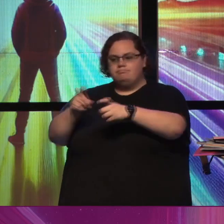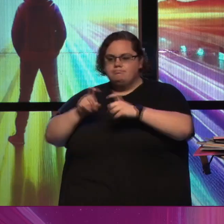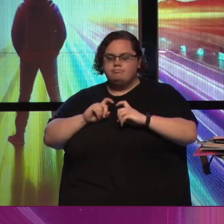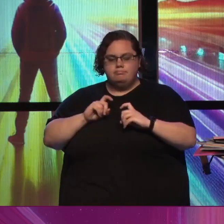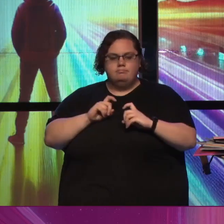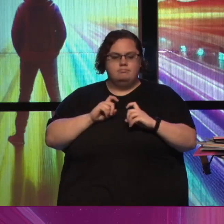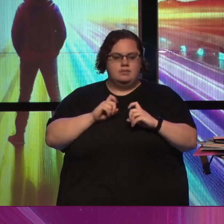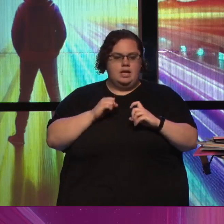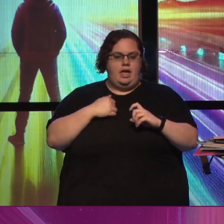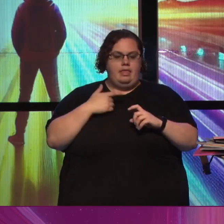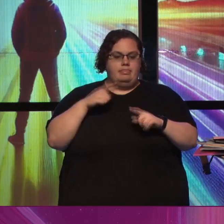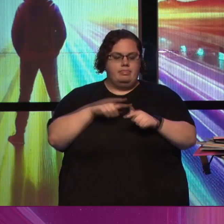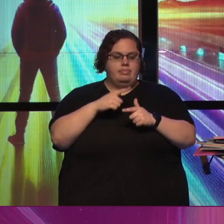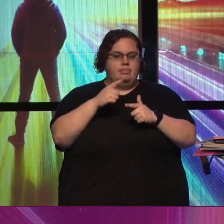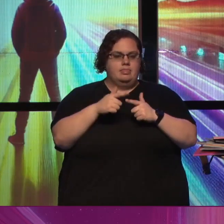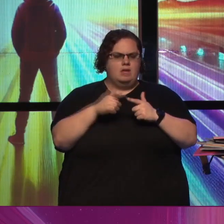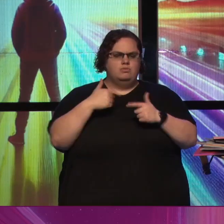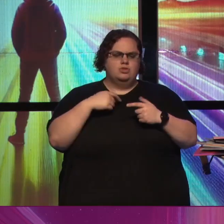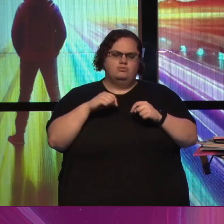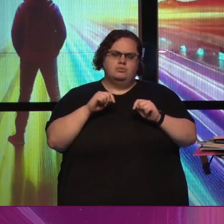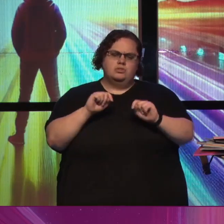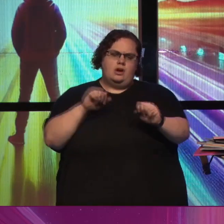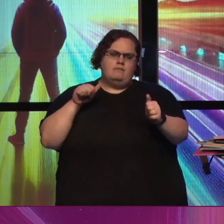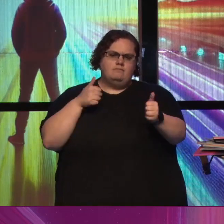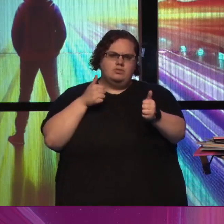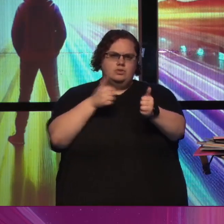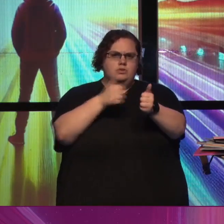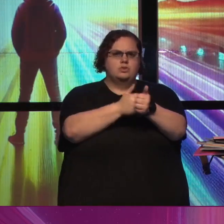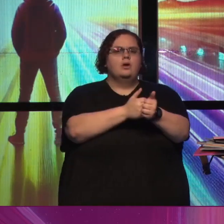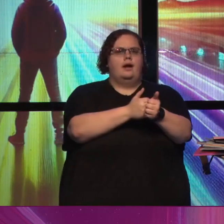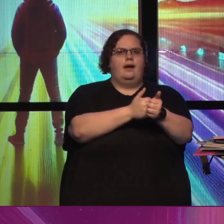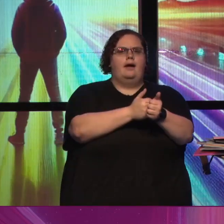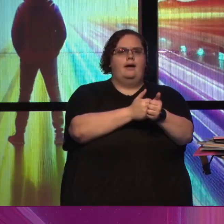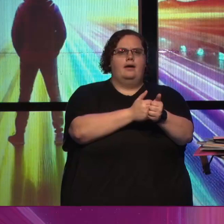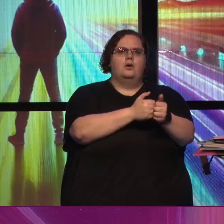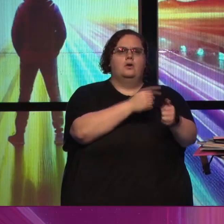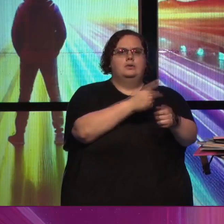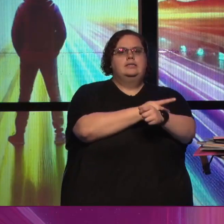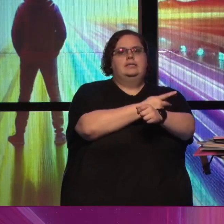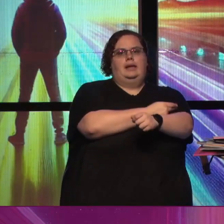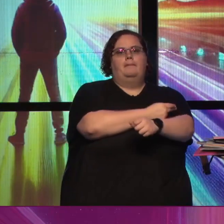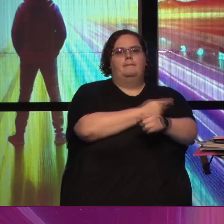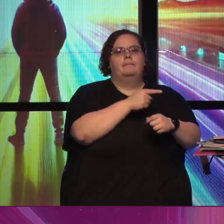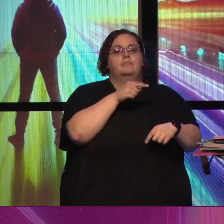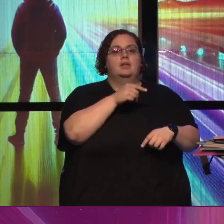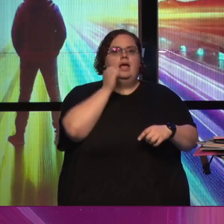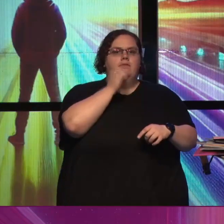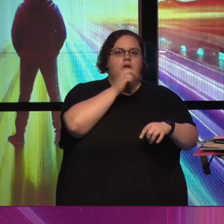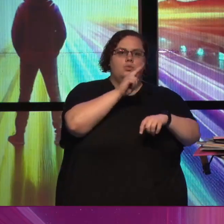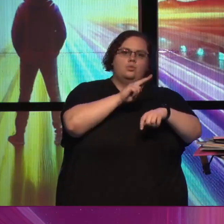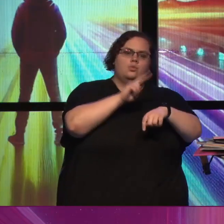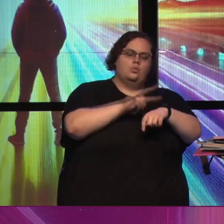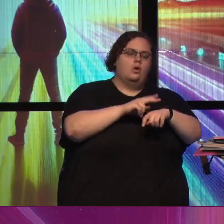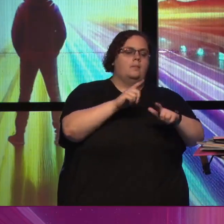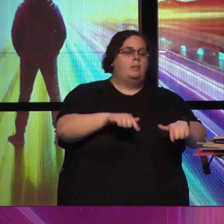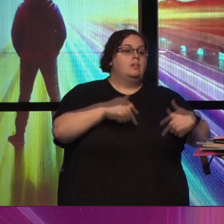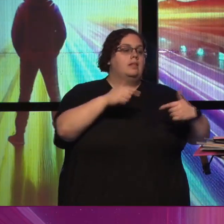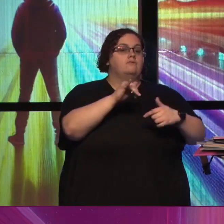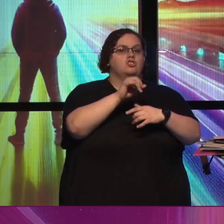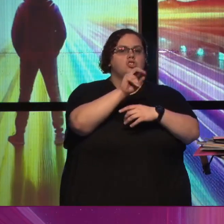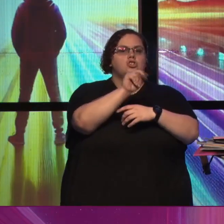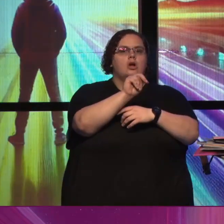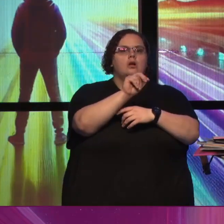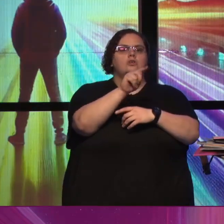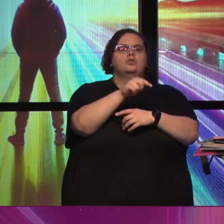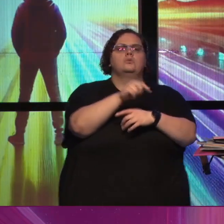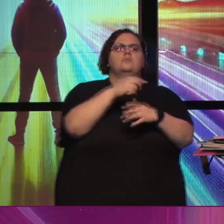then we do our best to follow Team Lamb. Now, in your everyday normal life, John gives us, basically by doing this,